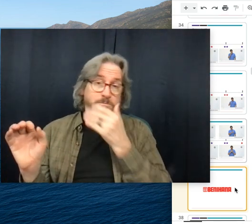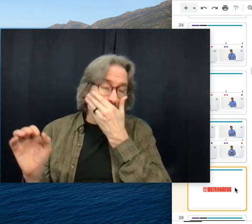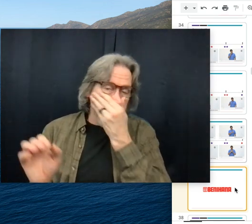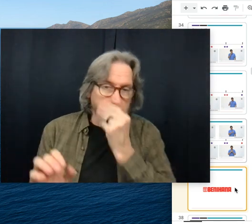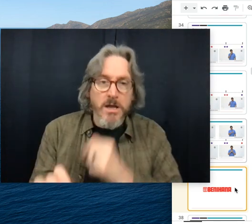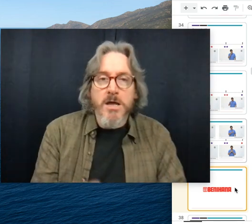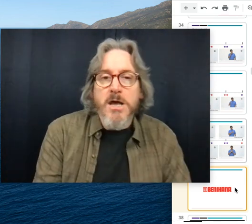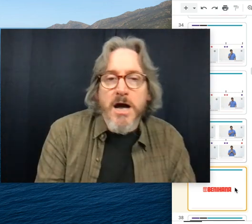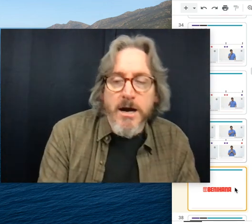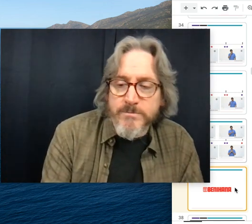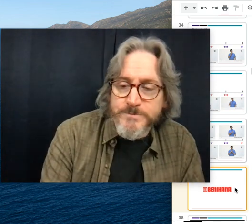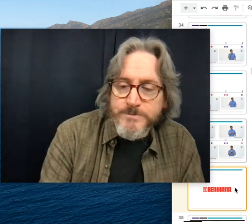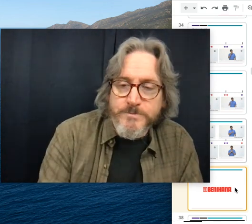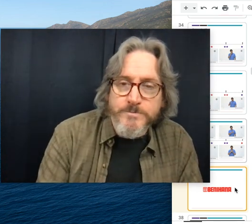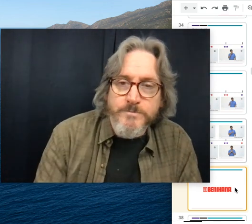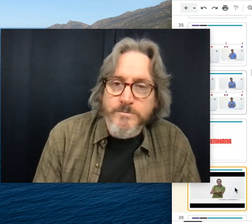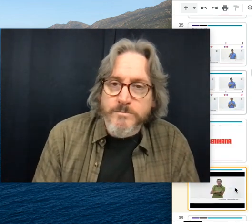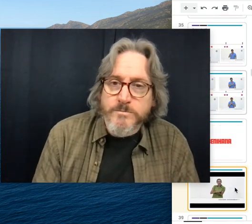So,